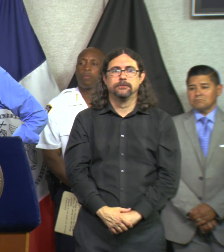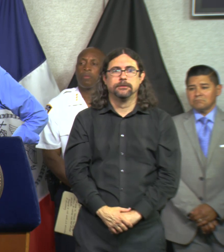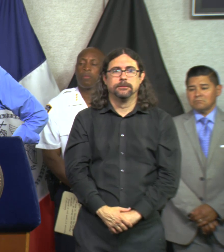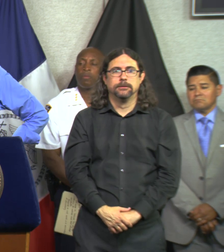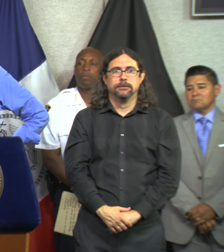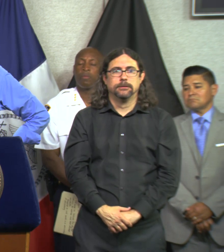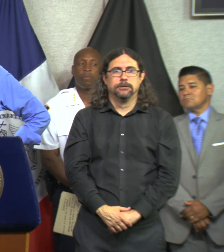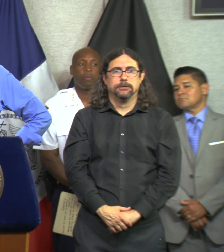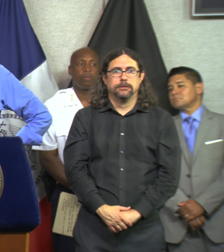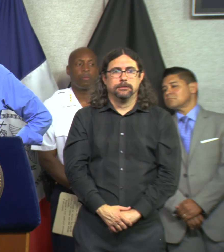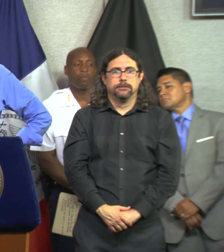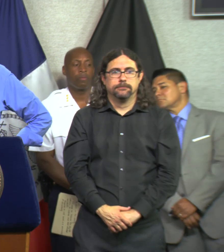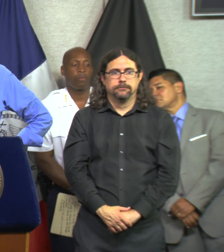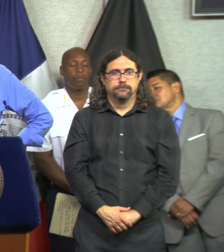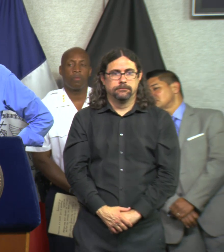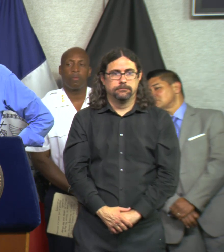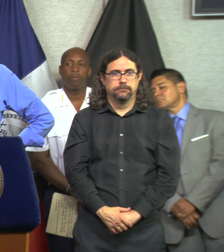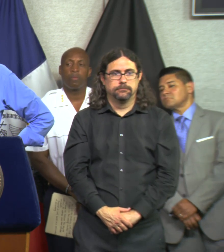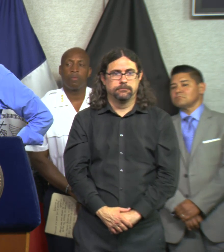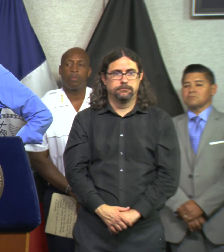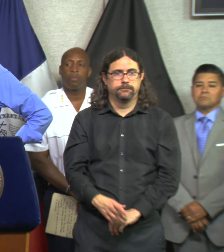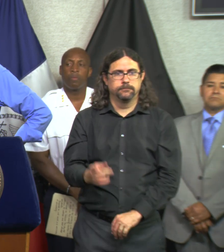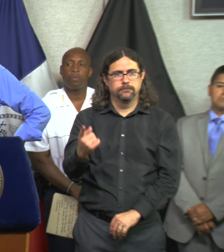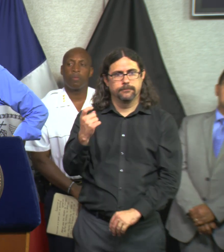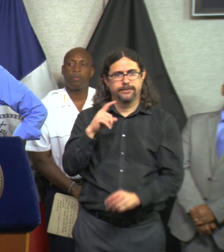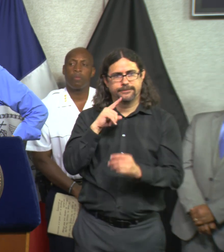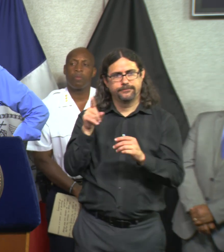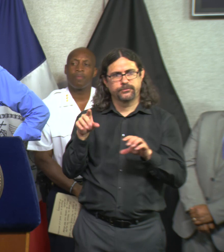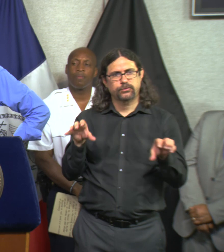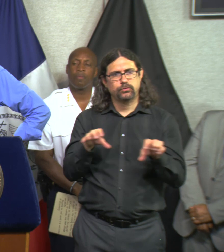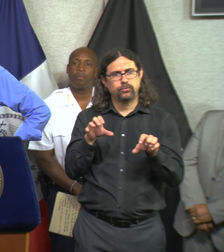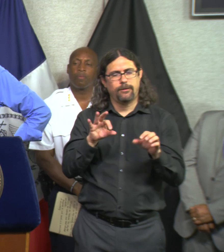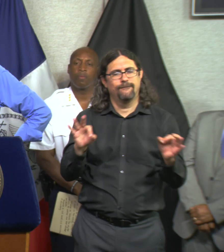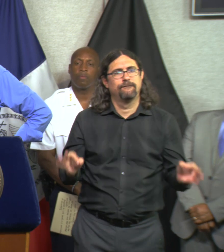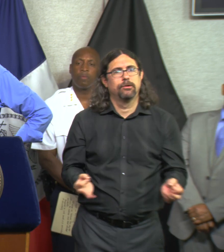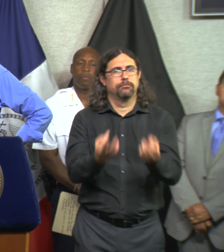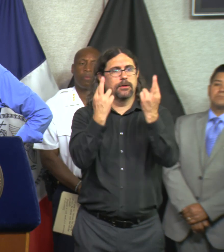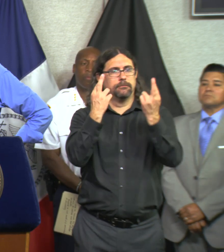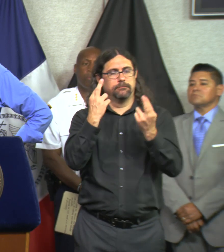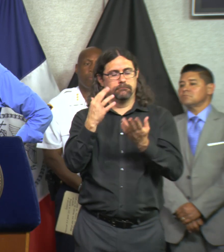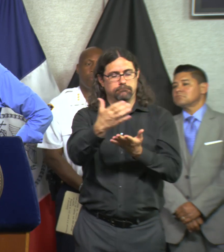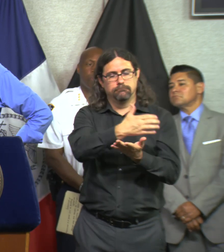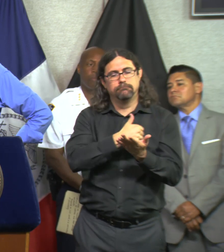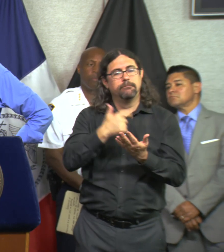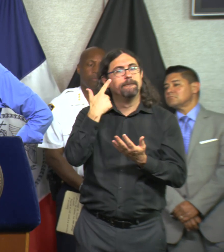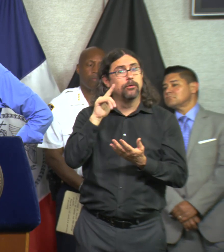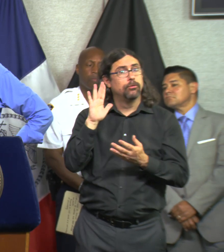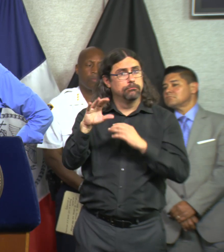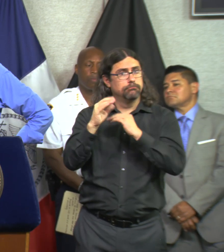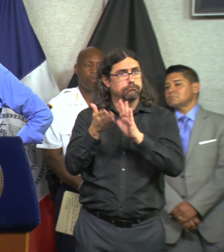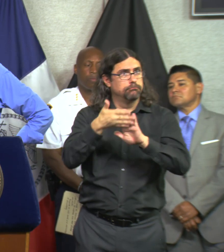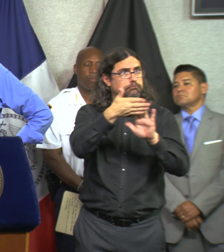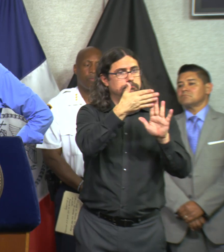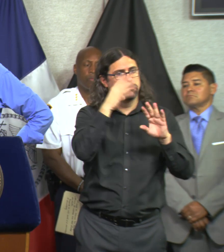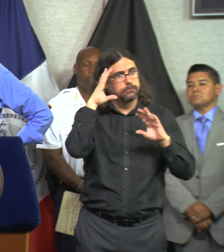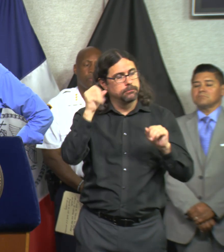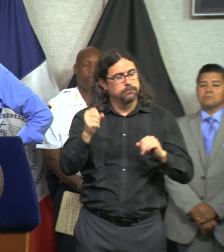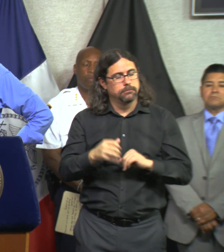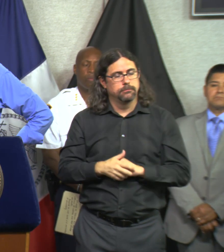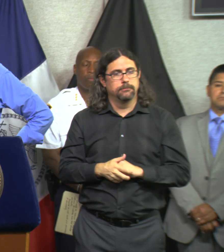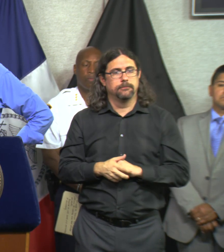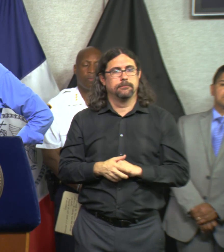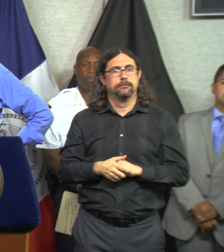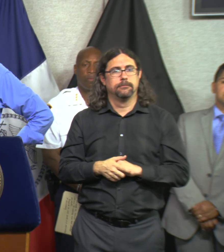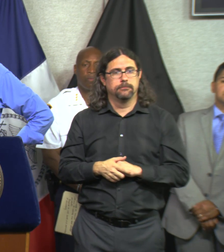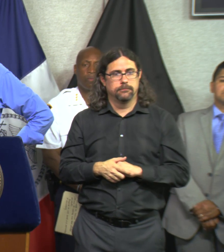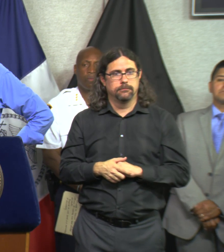fundraising for your campaign. So the exploratory period started March 7th. At that point, when